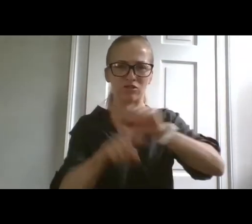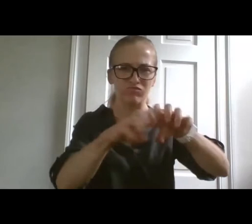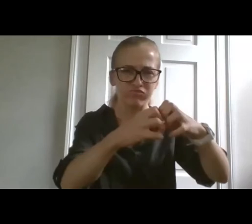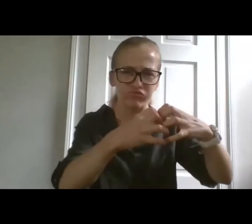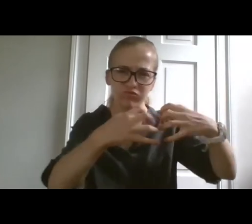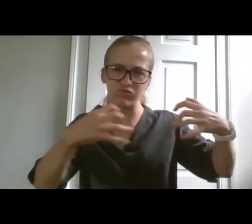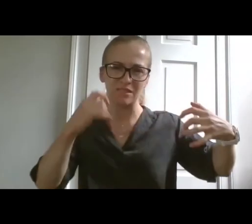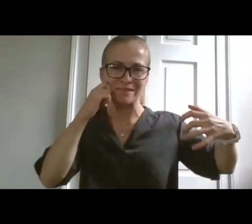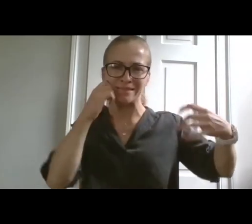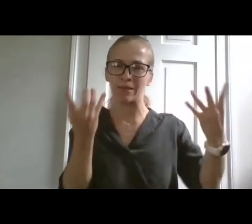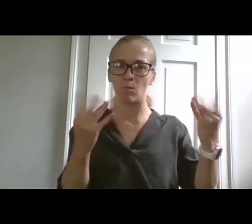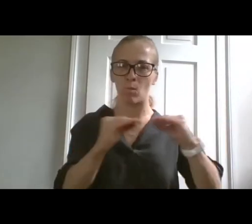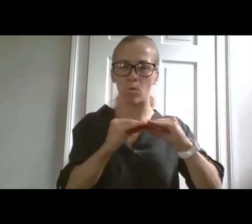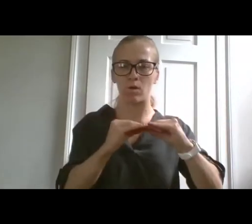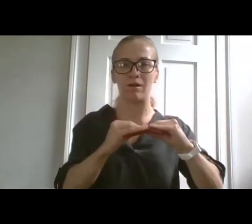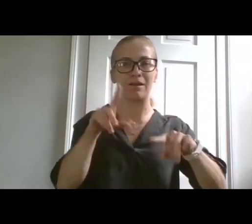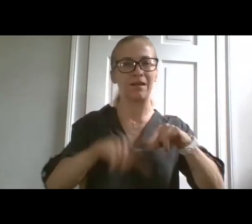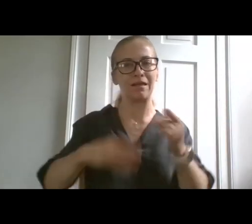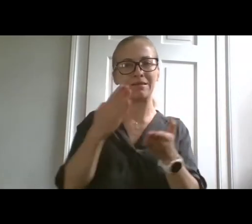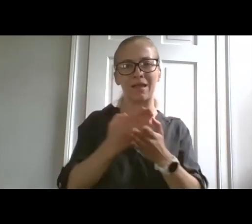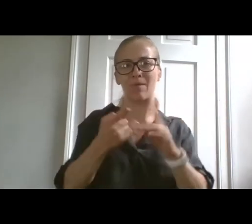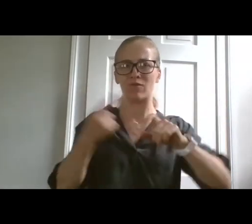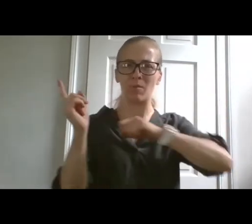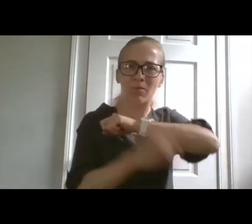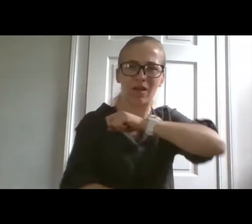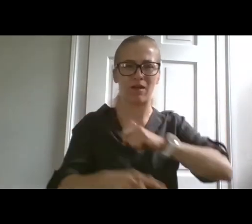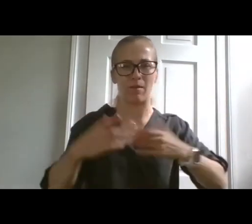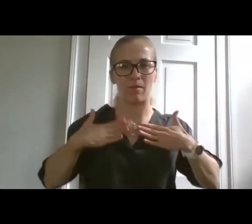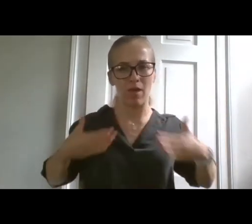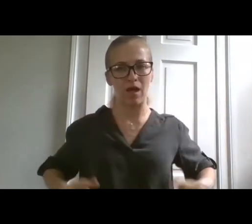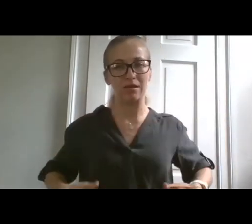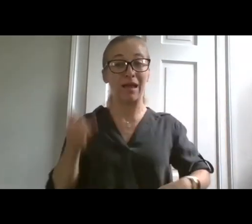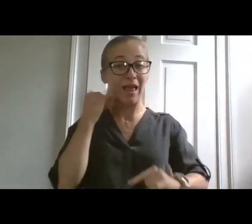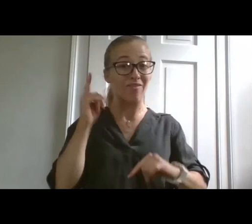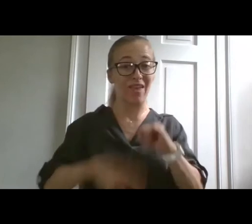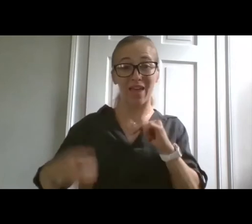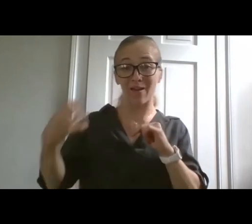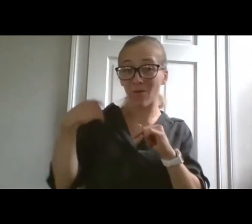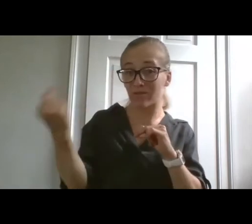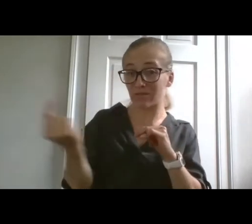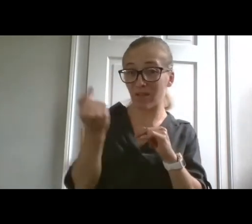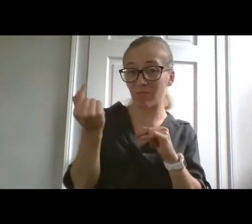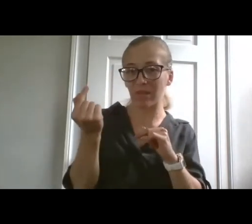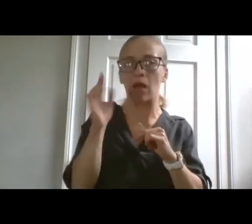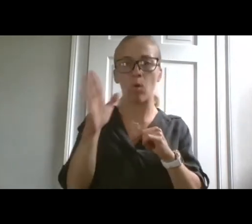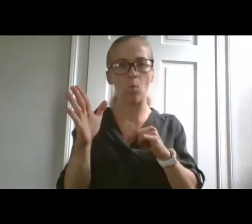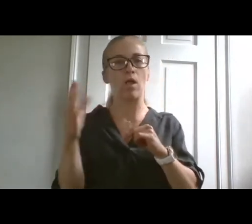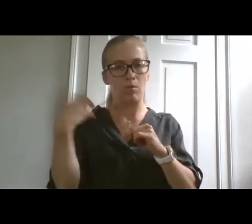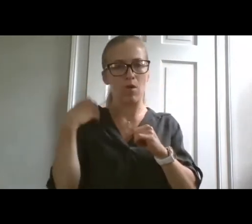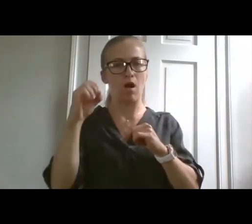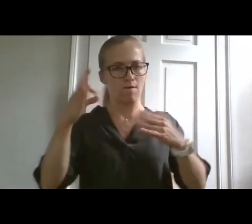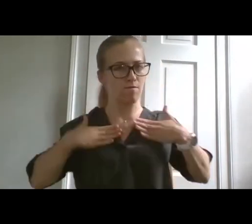even further. He can't stop from punishing his body. If he can't be the boss of something, he'll be the boss of his